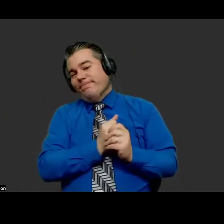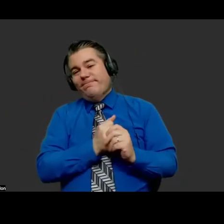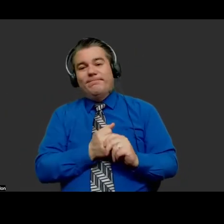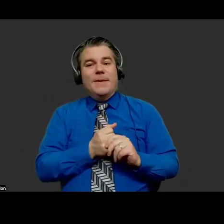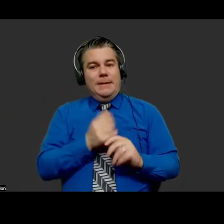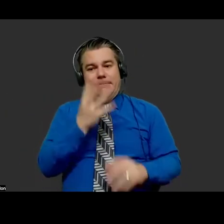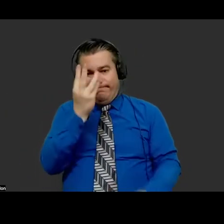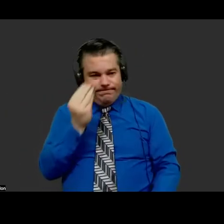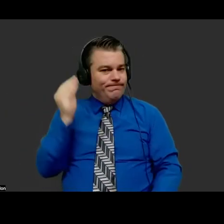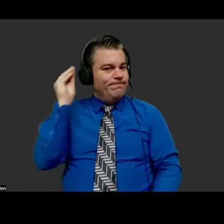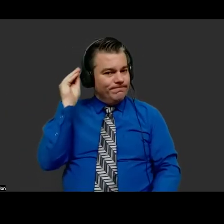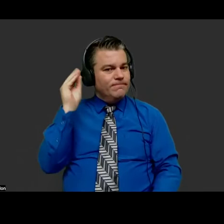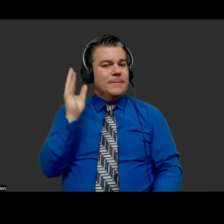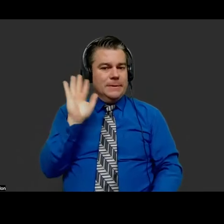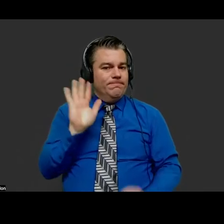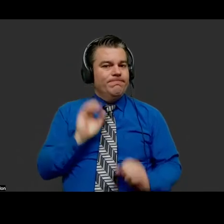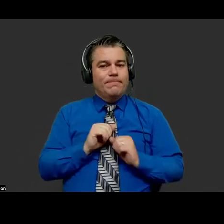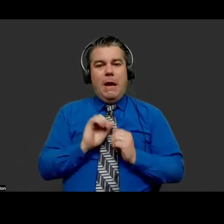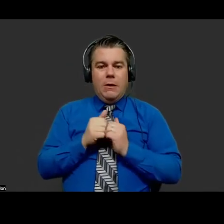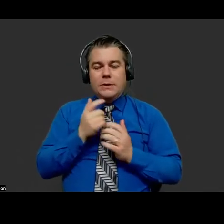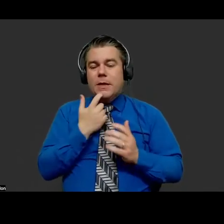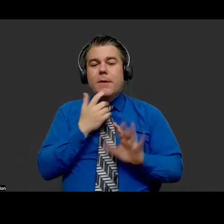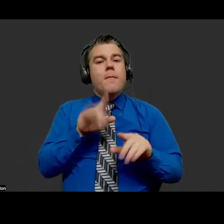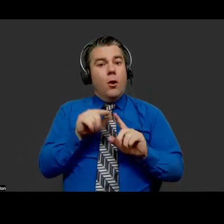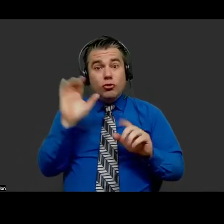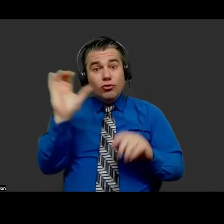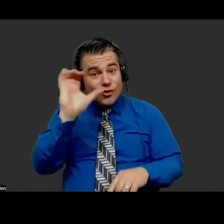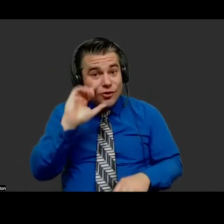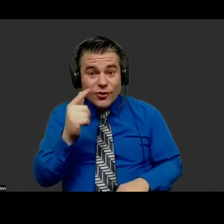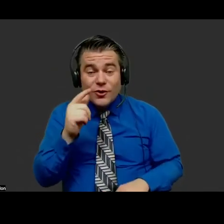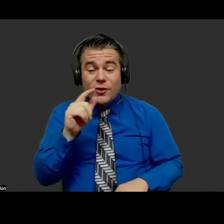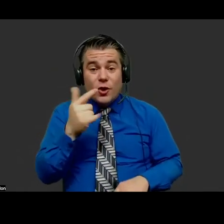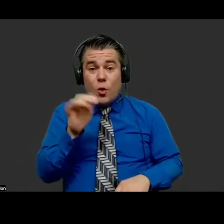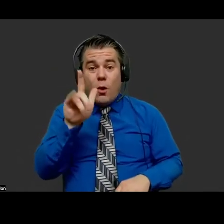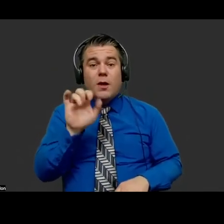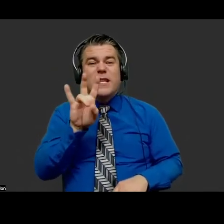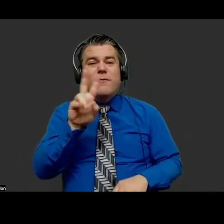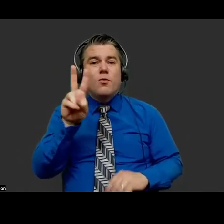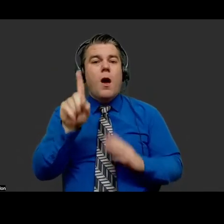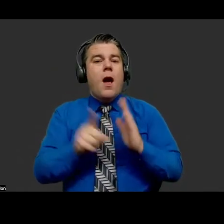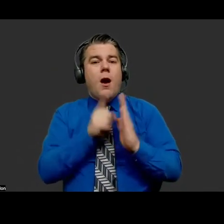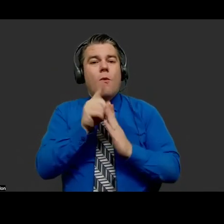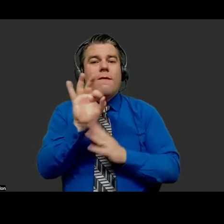kind of that wording in mind, but go Google 72-hour fast and the benefits of a 72-hour fast, and you'll